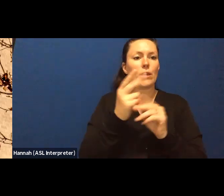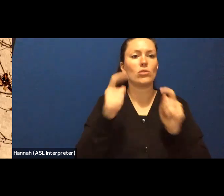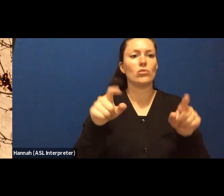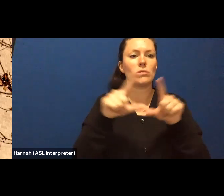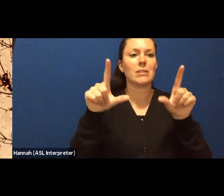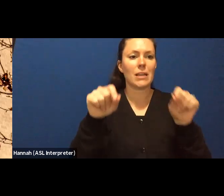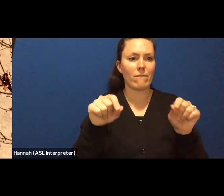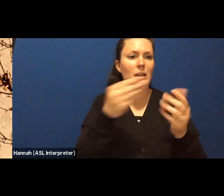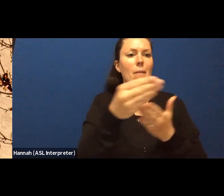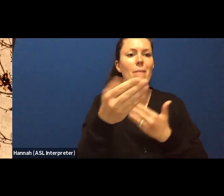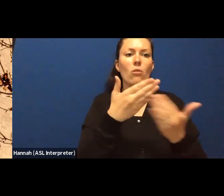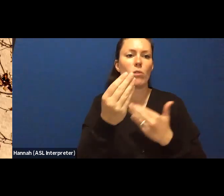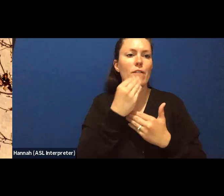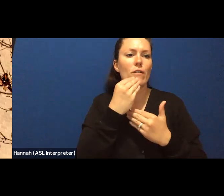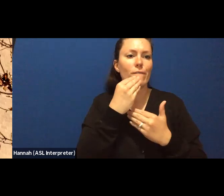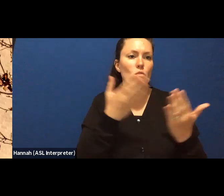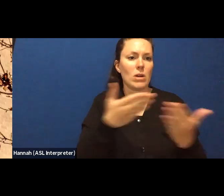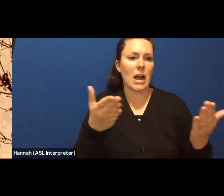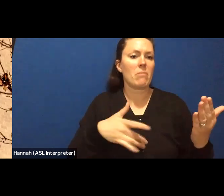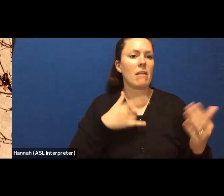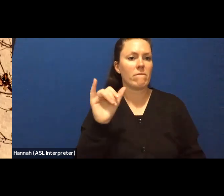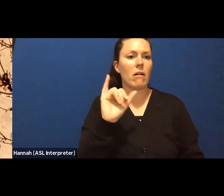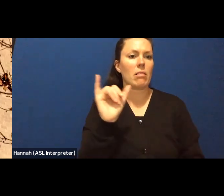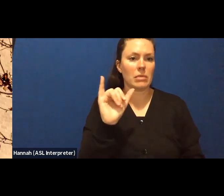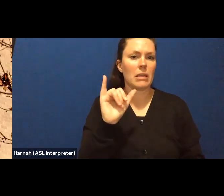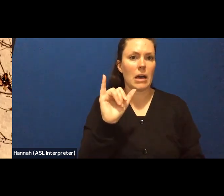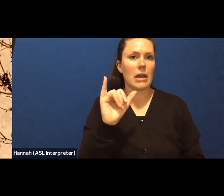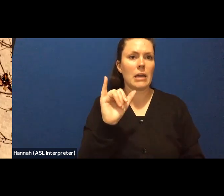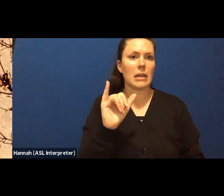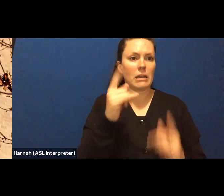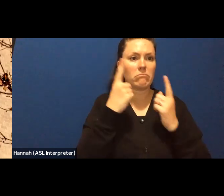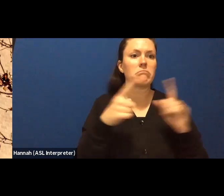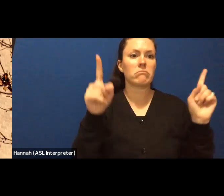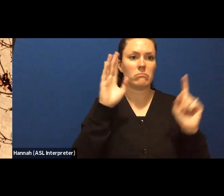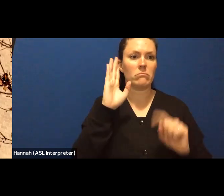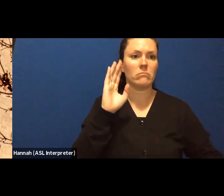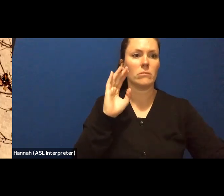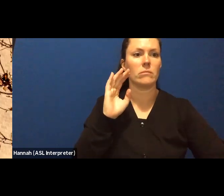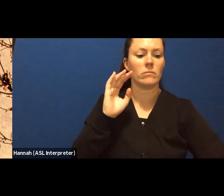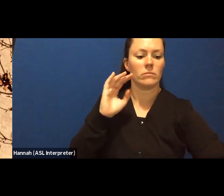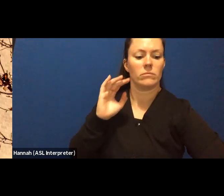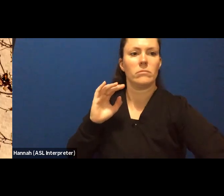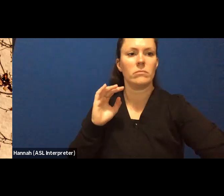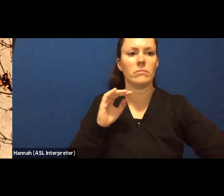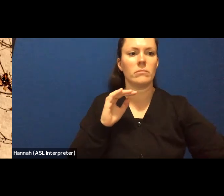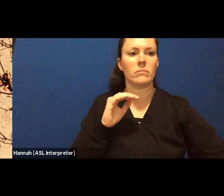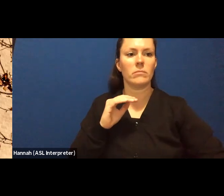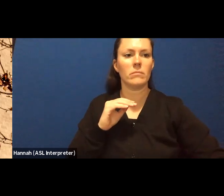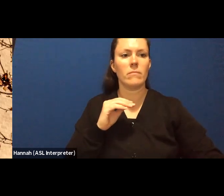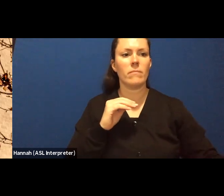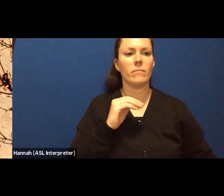whatever grocery items that they feel they will be able to use as they're out in the